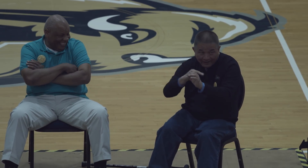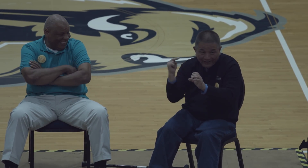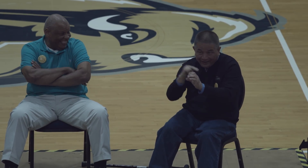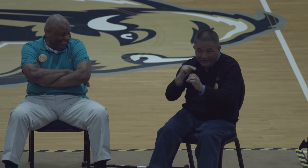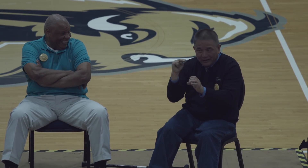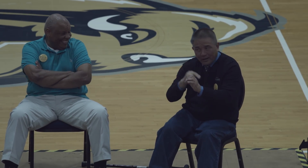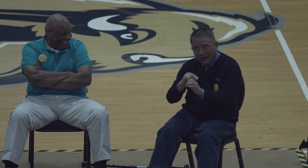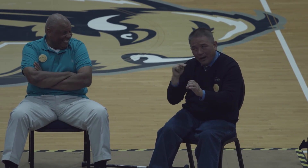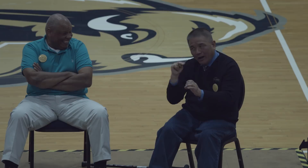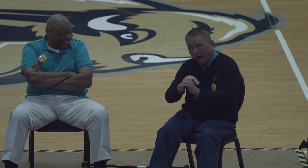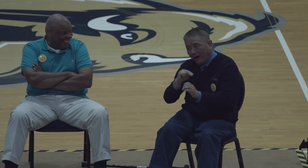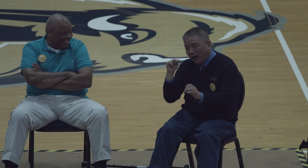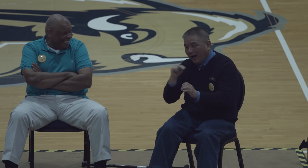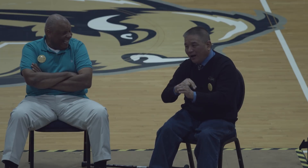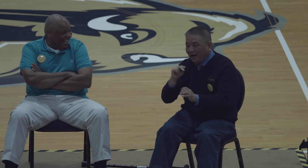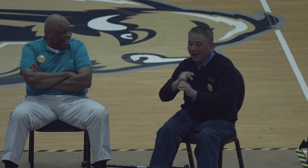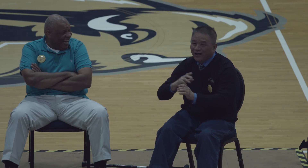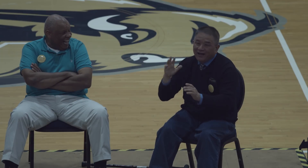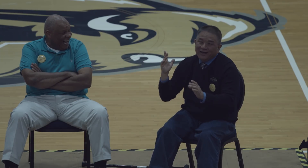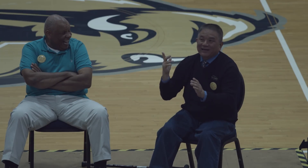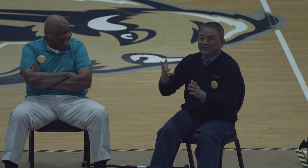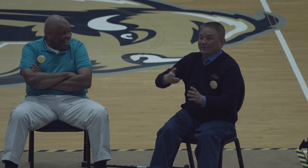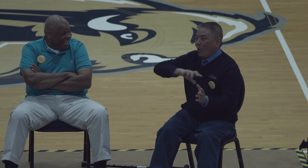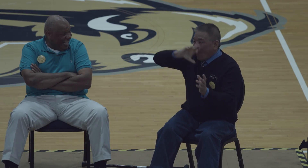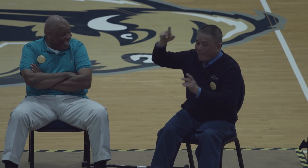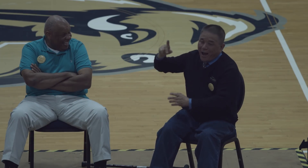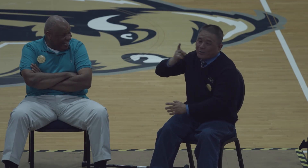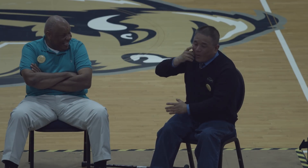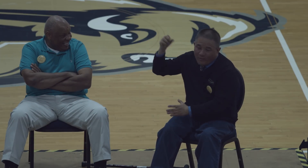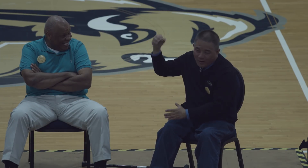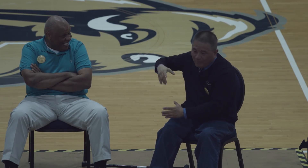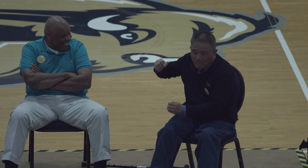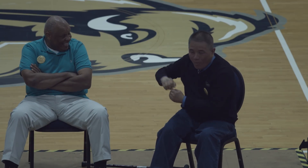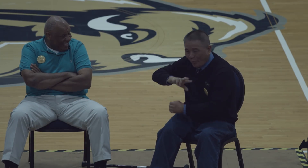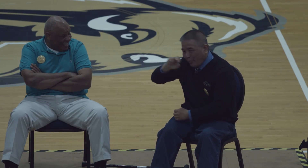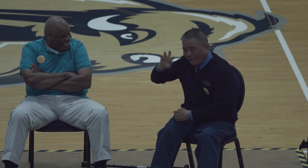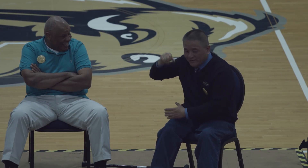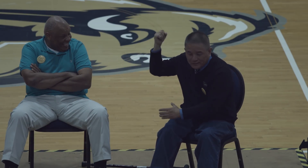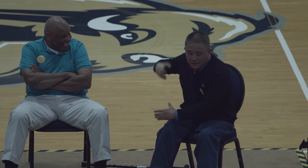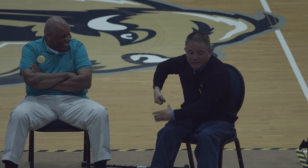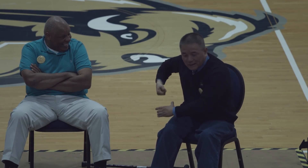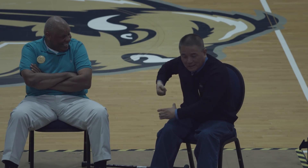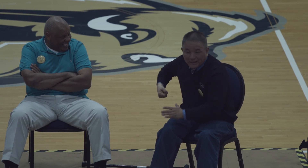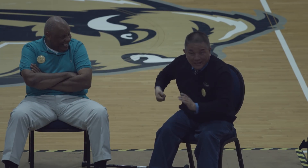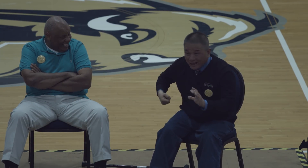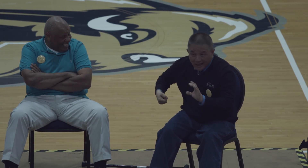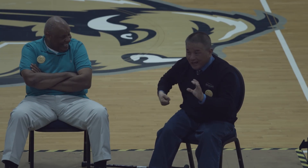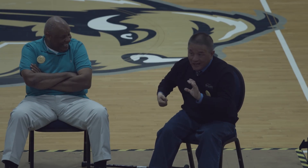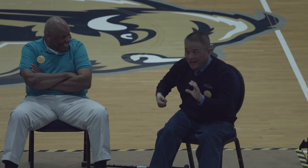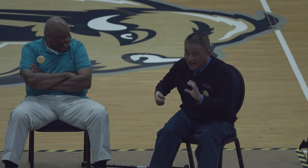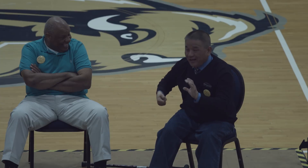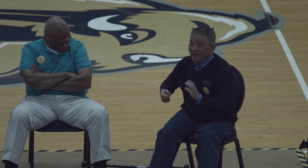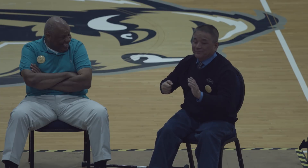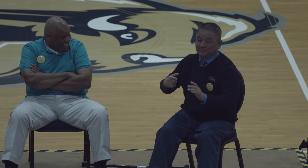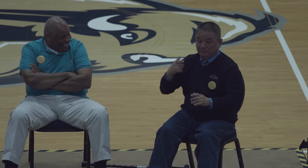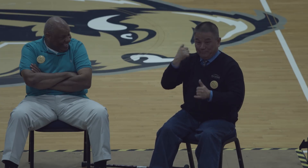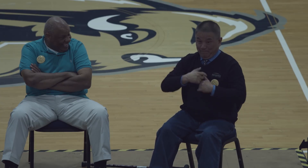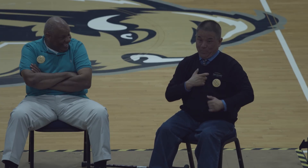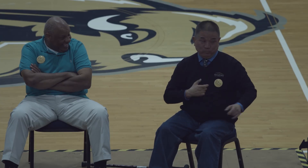had to insert them, wind them, and protect them. And it was a lot more work. So I had to go back to the dorm, get more of that, carry a big duffel bag full